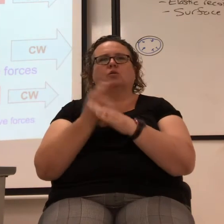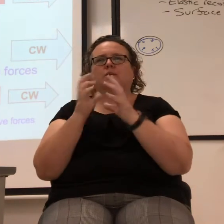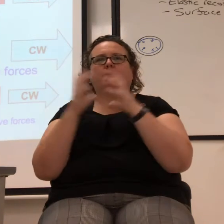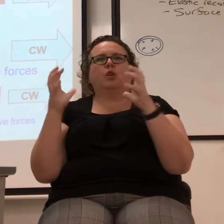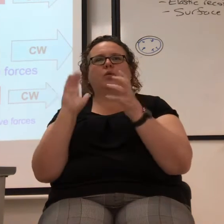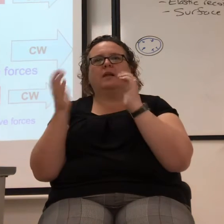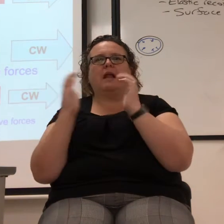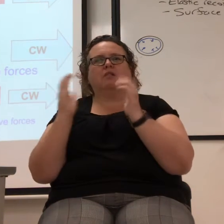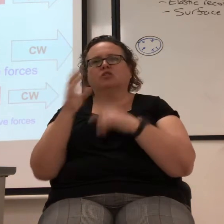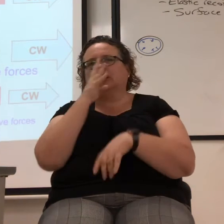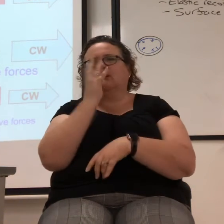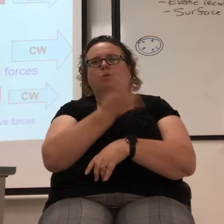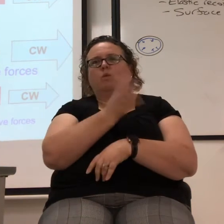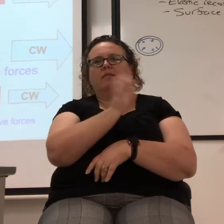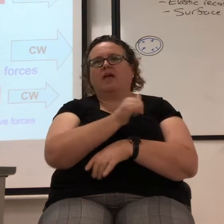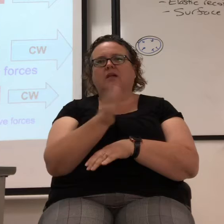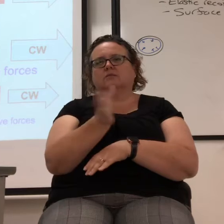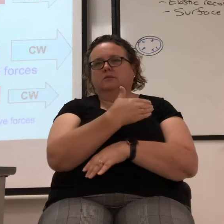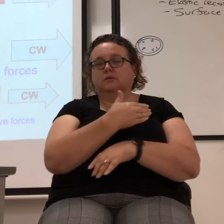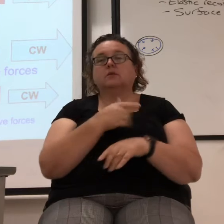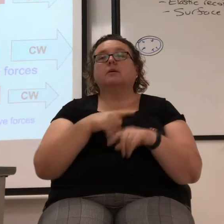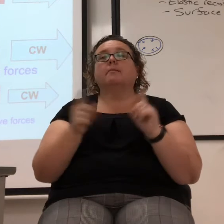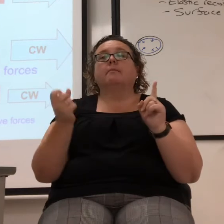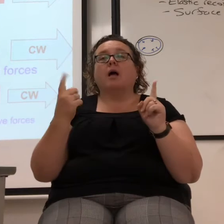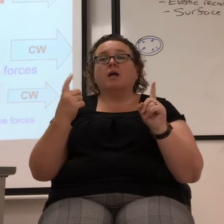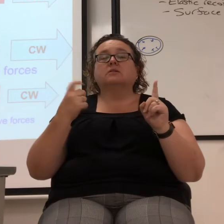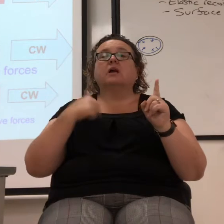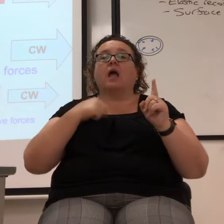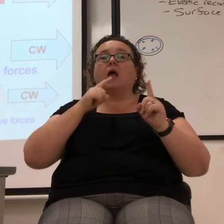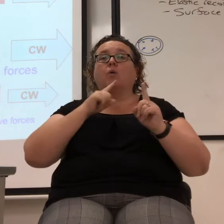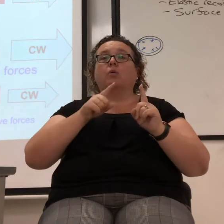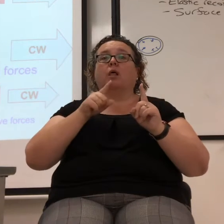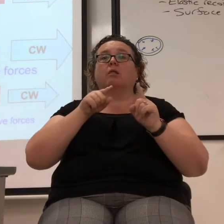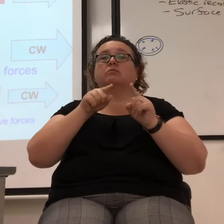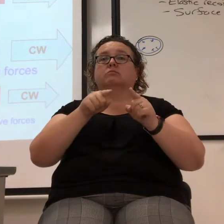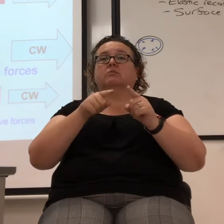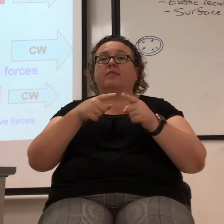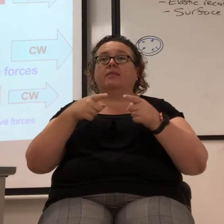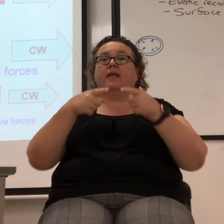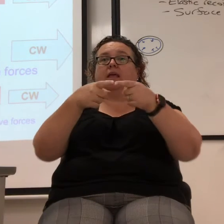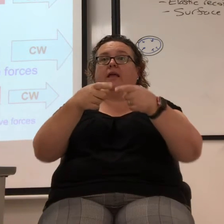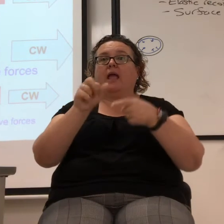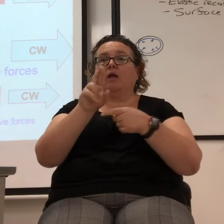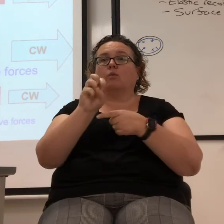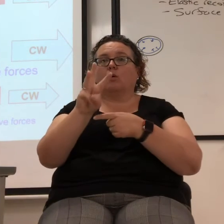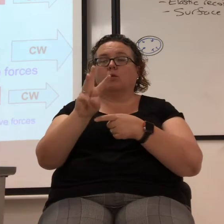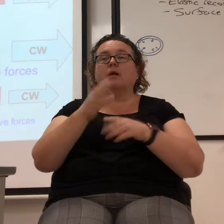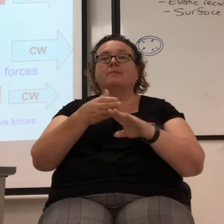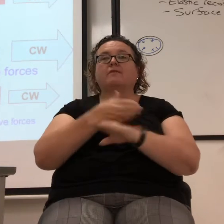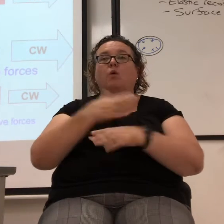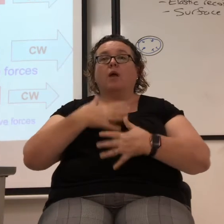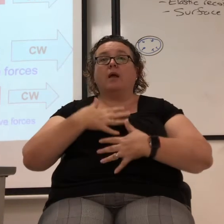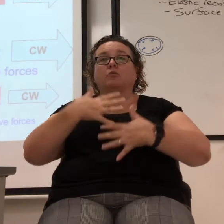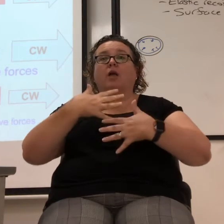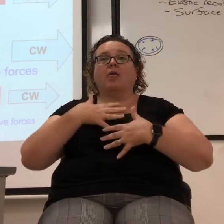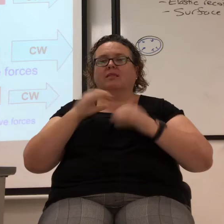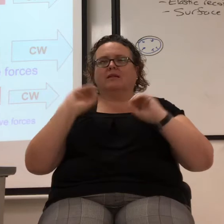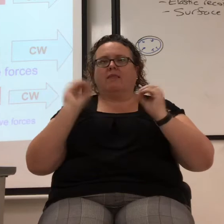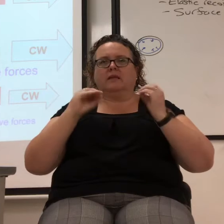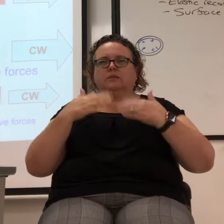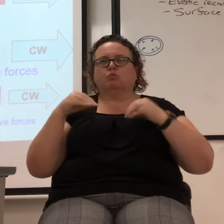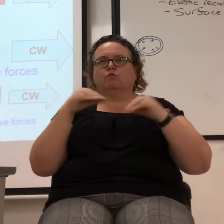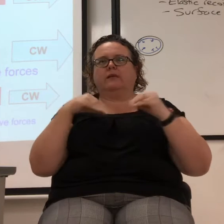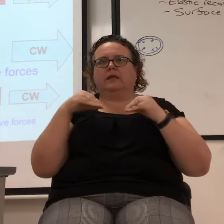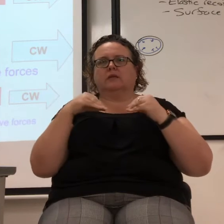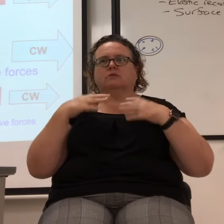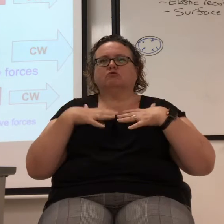past that and just ignore that. But I put the arrows. Before you take a breath, nothing is moving, right?